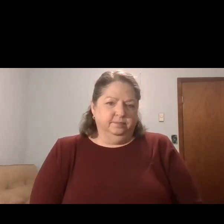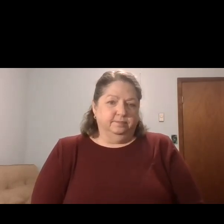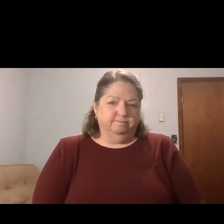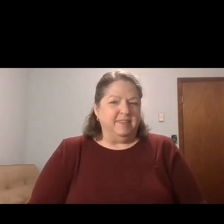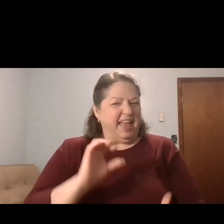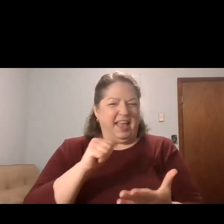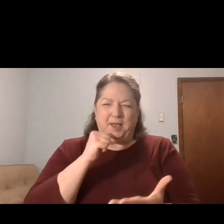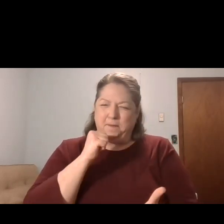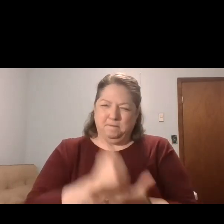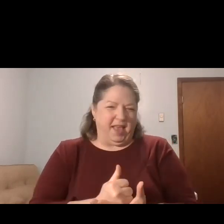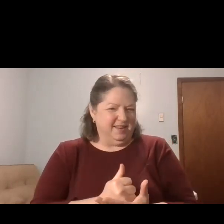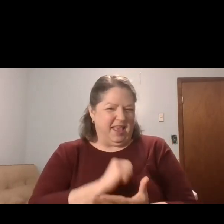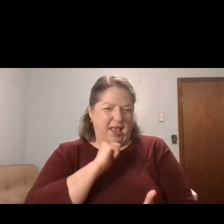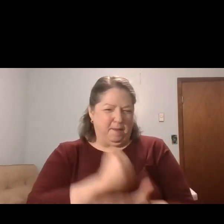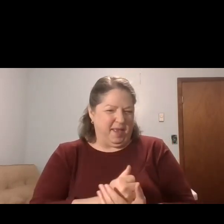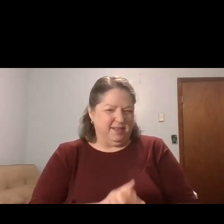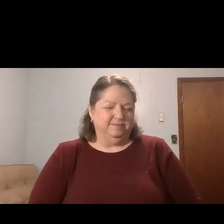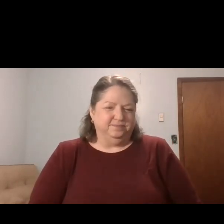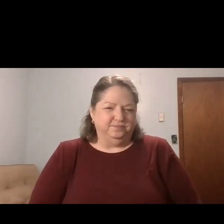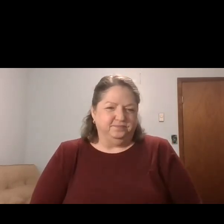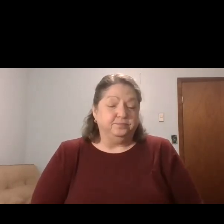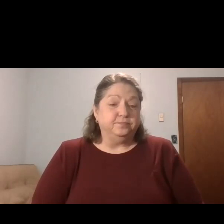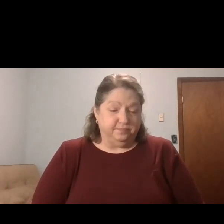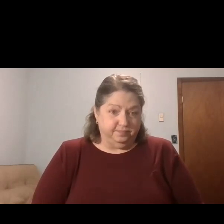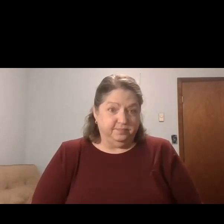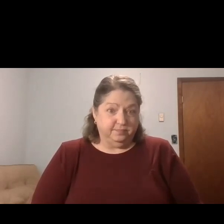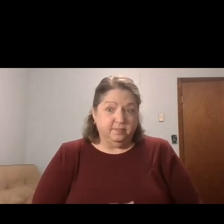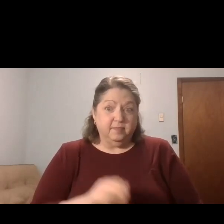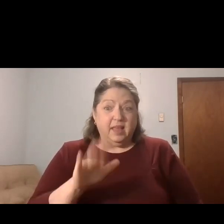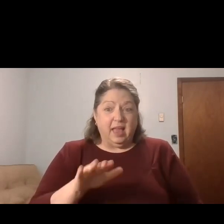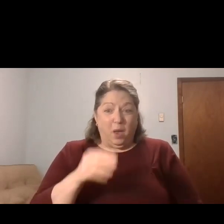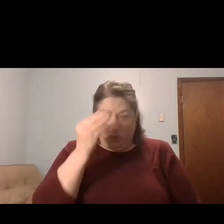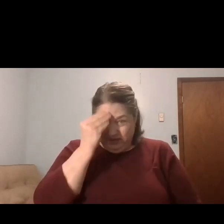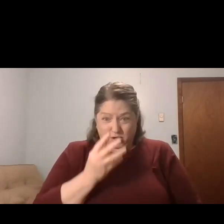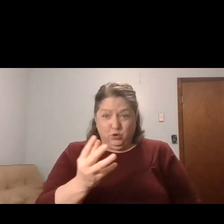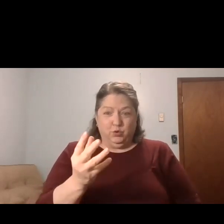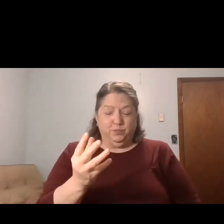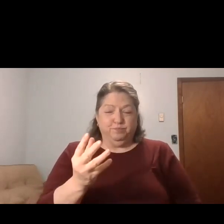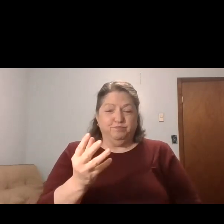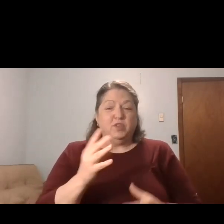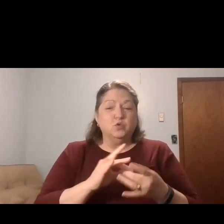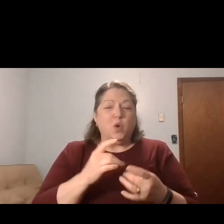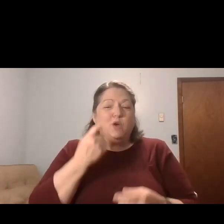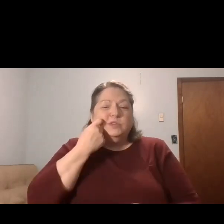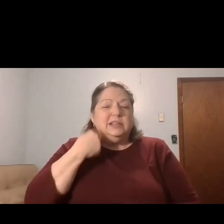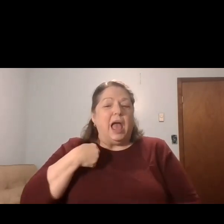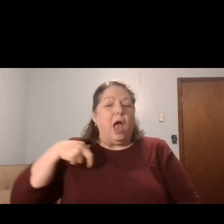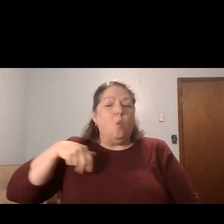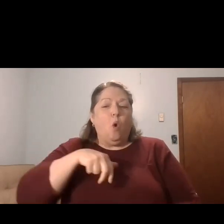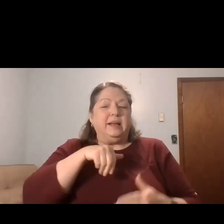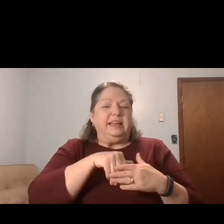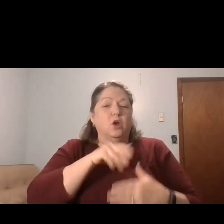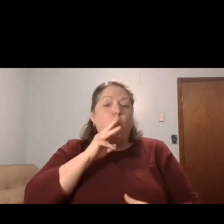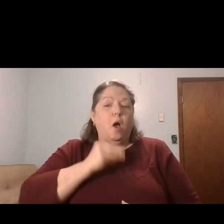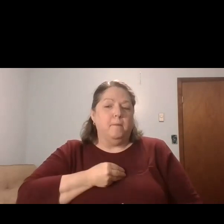Amen. Amen. Amen. So let me just tell you, I walked into a Walmart just the other day. And I